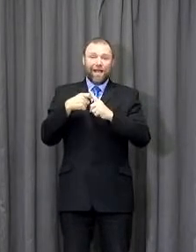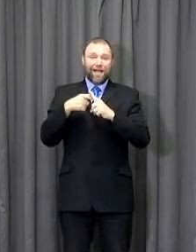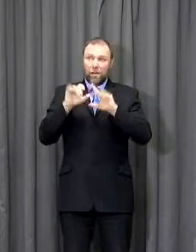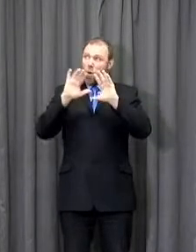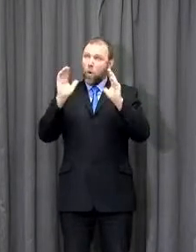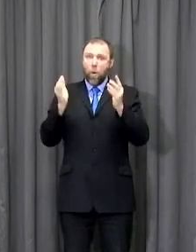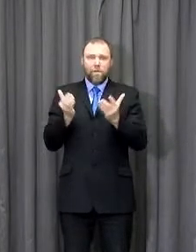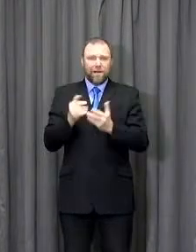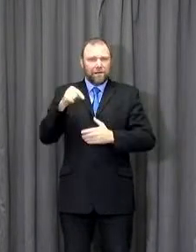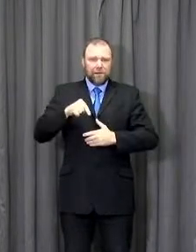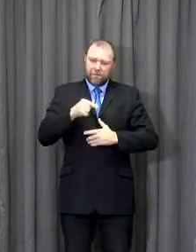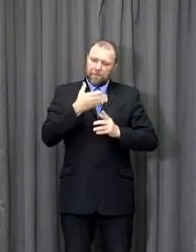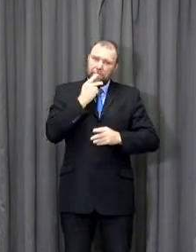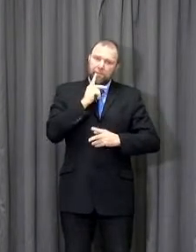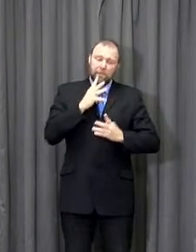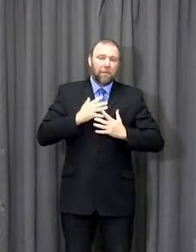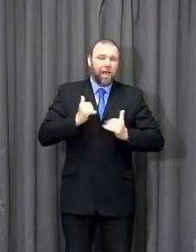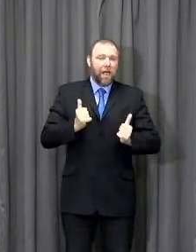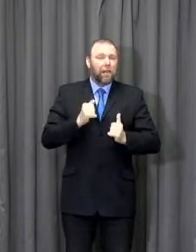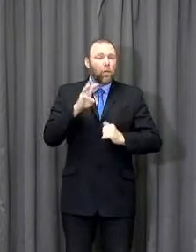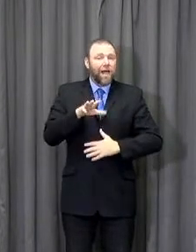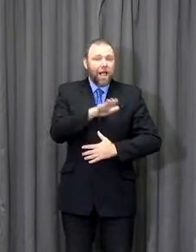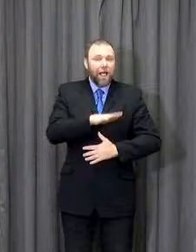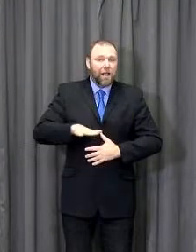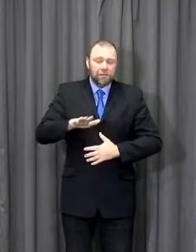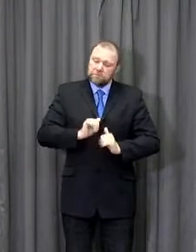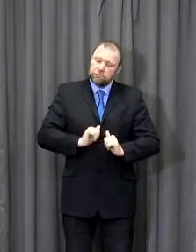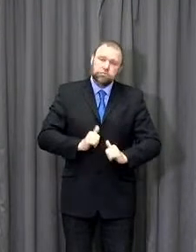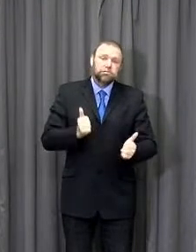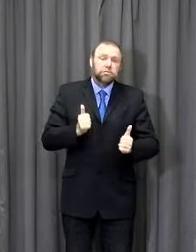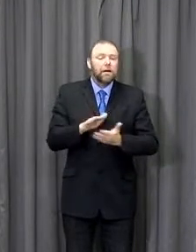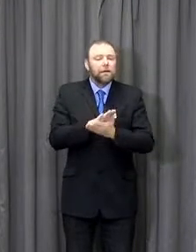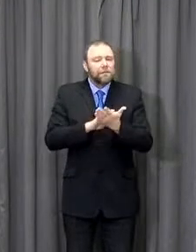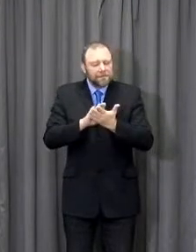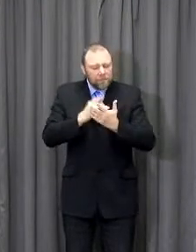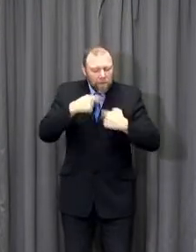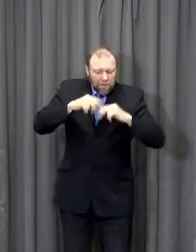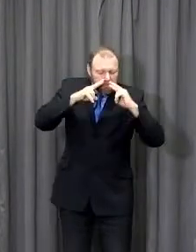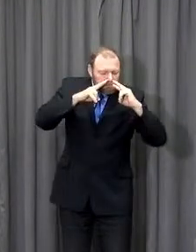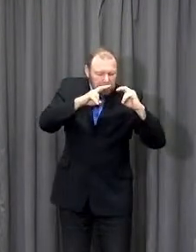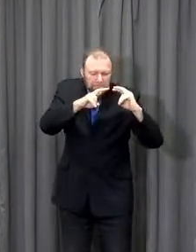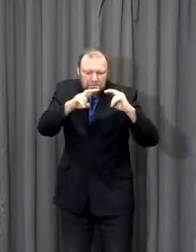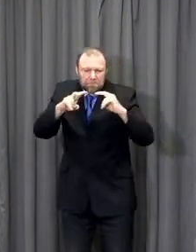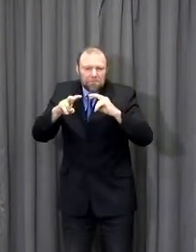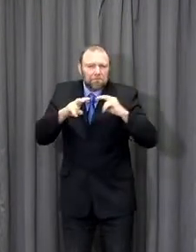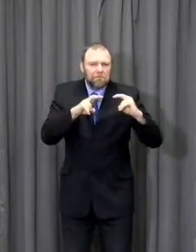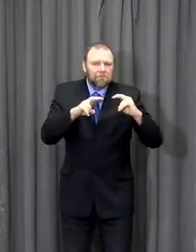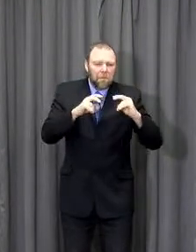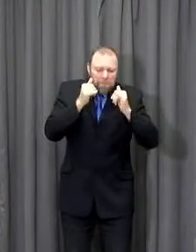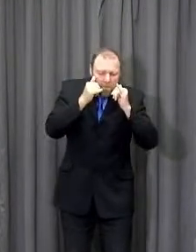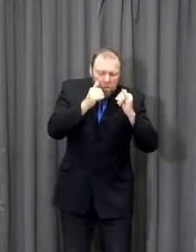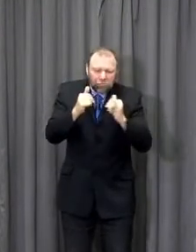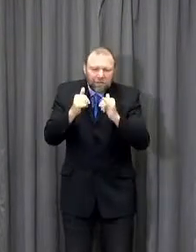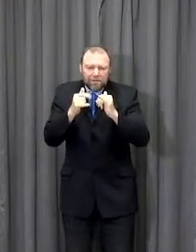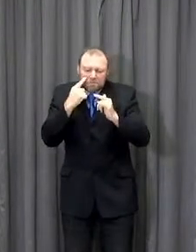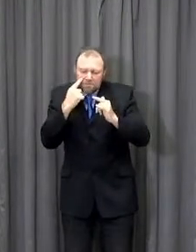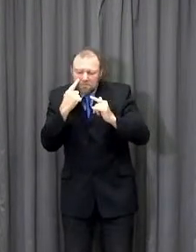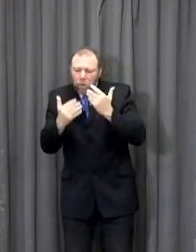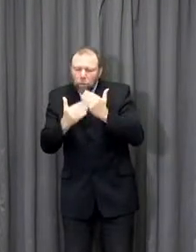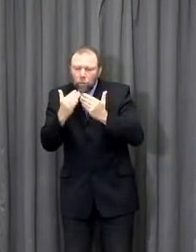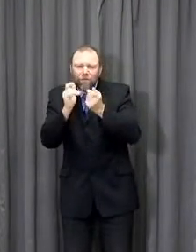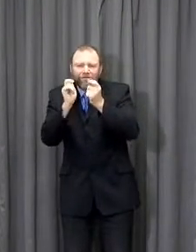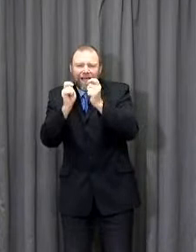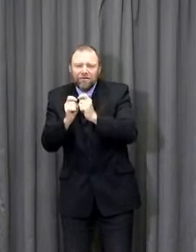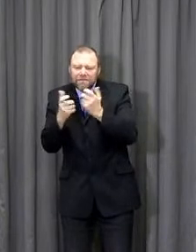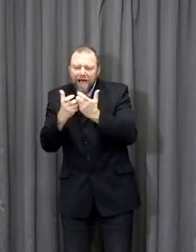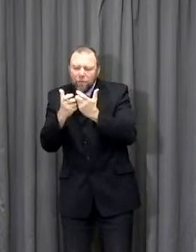closely with partners across the UK and to develop our approaches to detecting, monitoring and evaluating the new variants. I'm going to